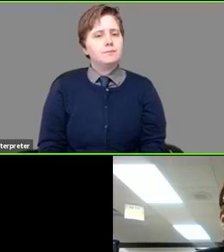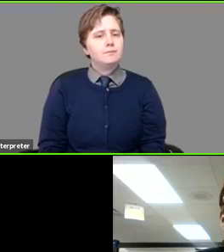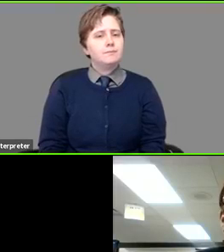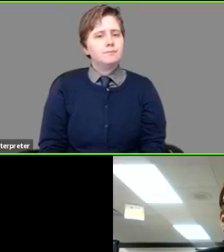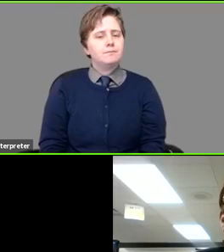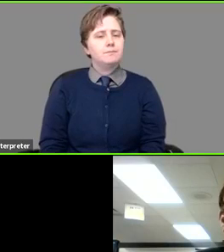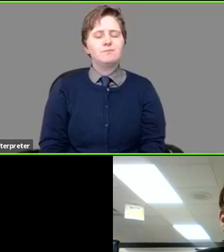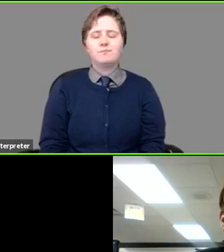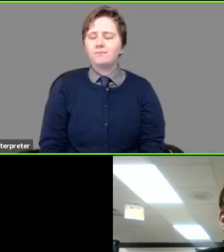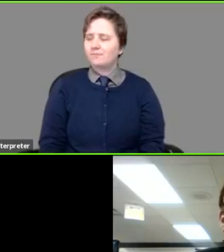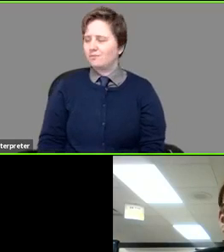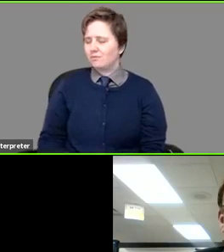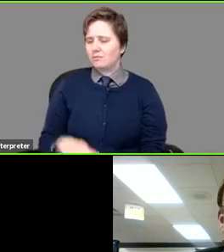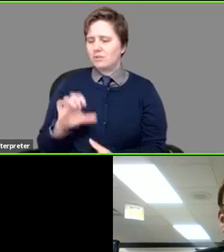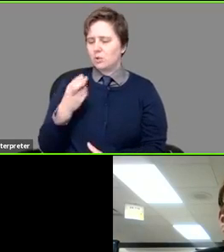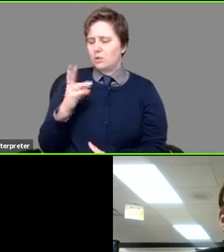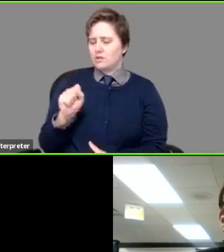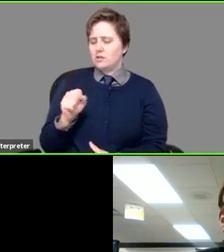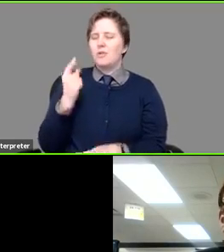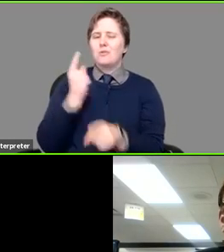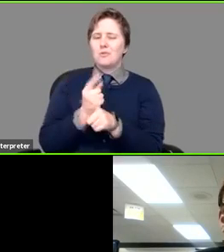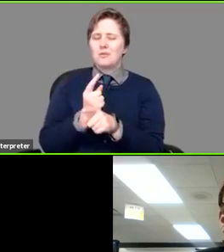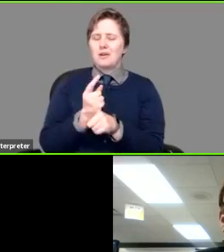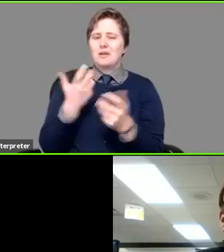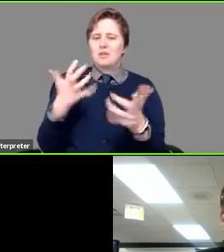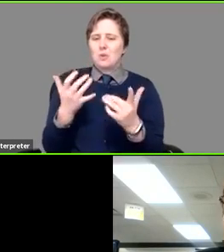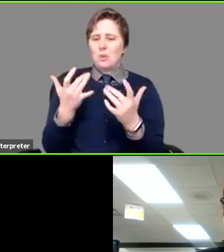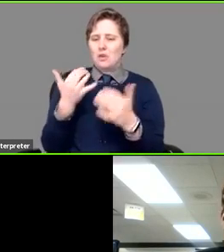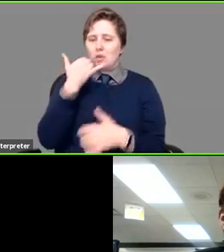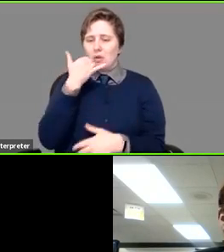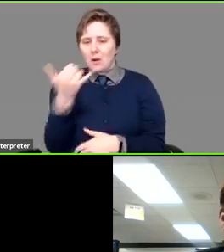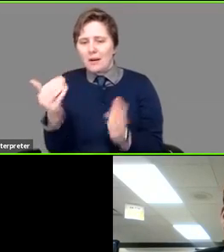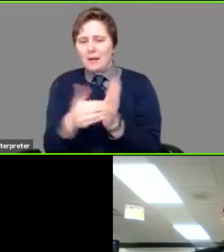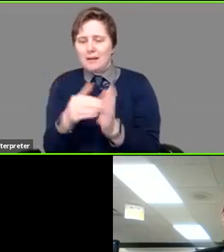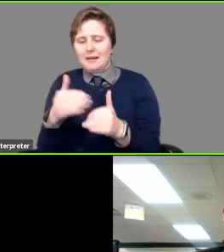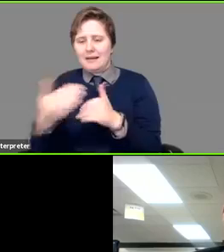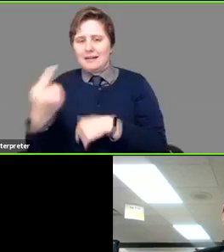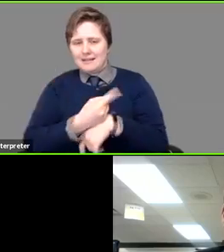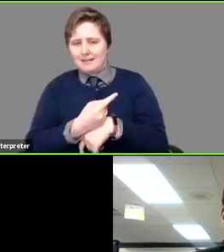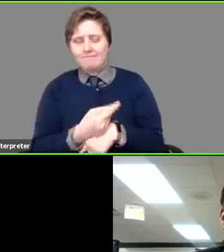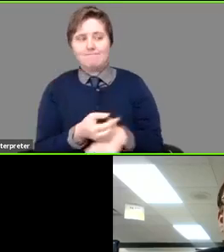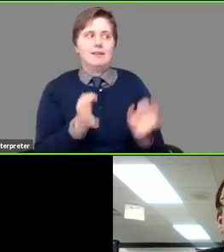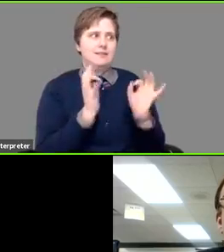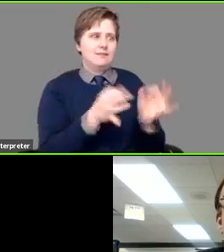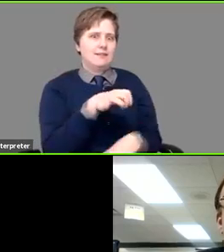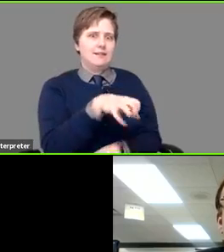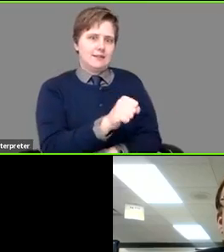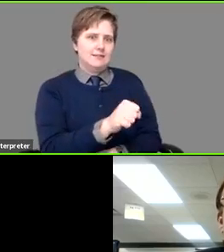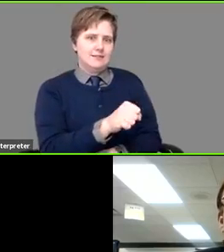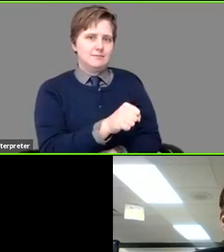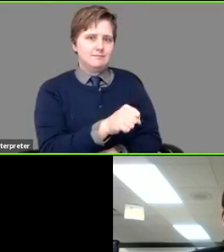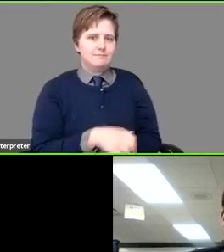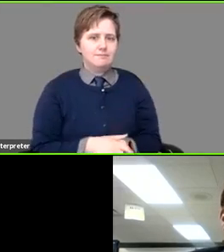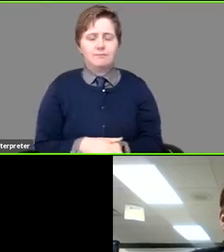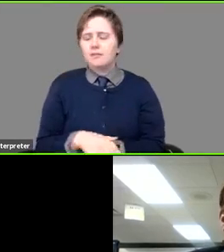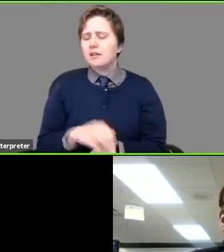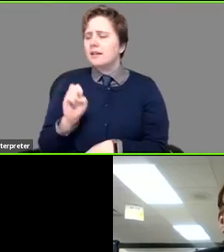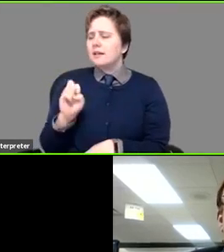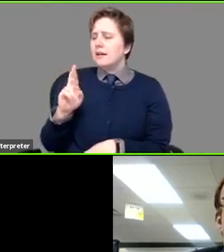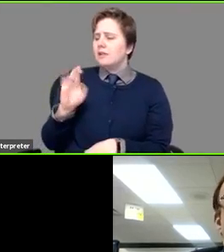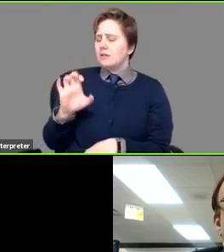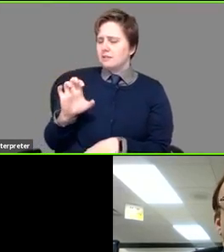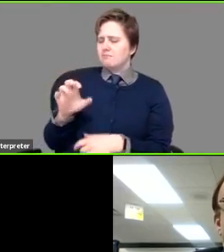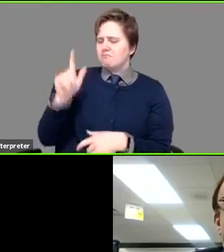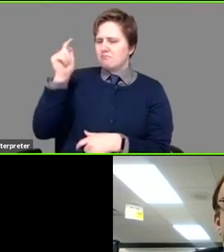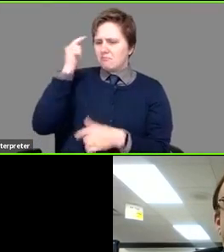Right. We don't want to be waiting for a call back the next Correct. day if you have medical questions. Most there. definitely. Yes. Yes. Okay, Eric, the governor laid out